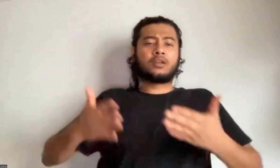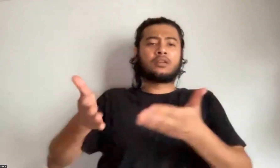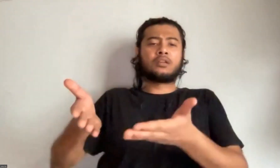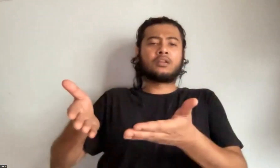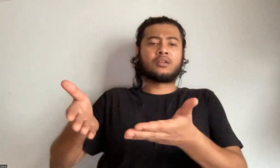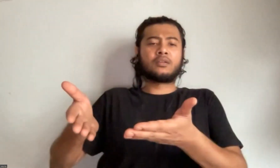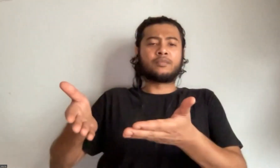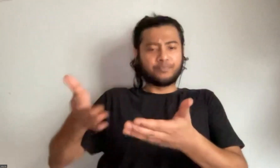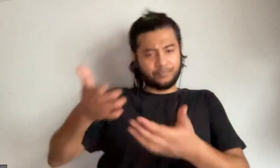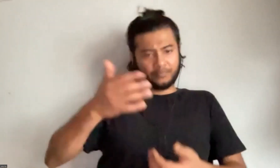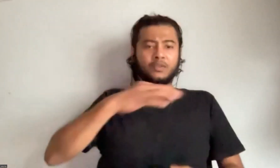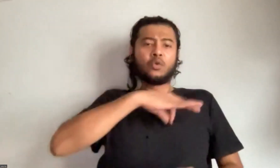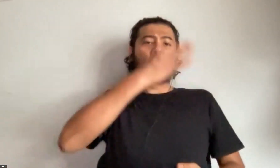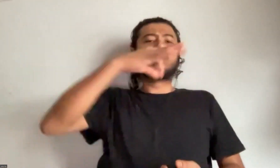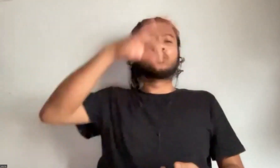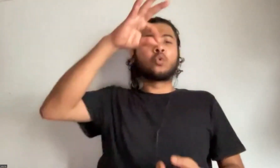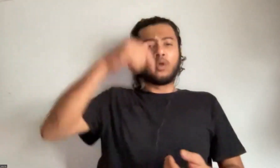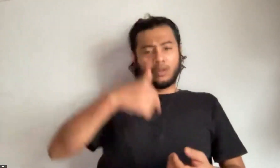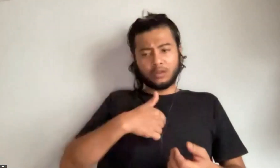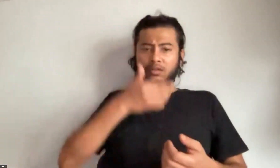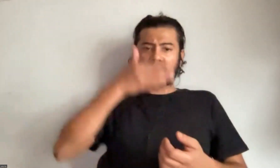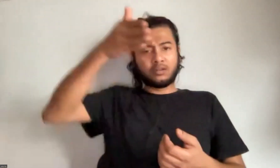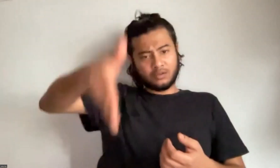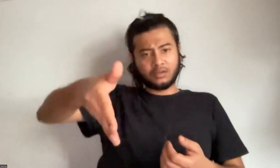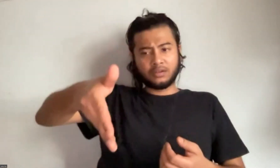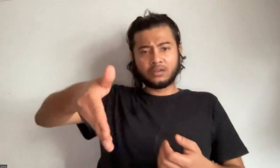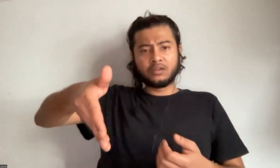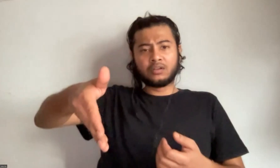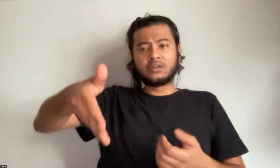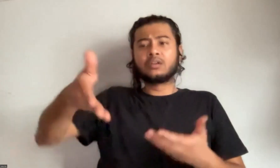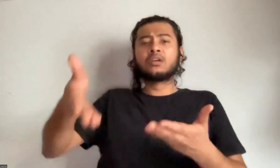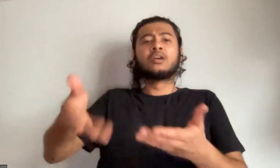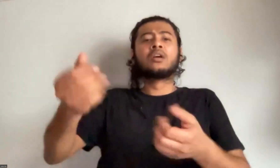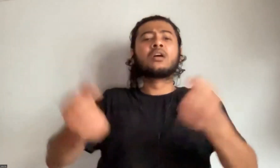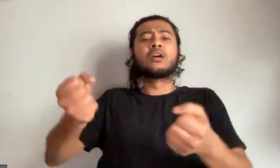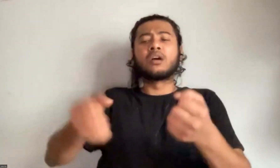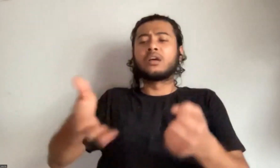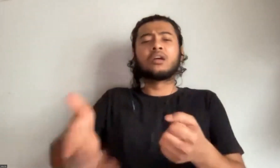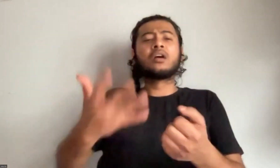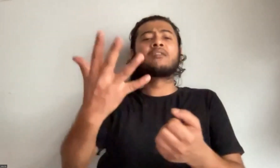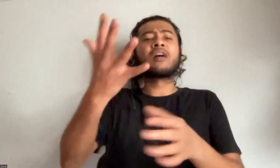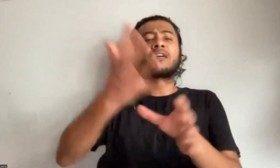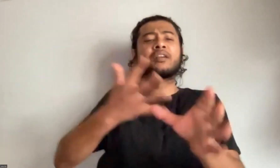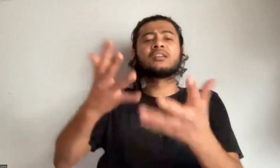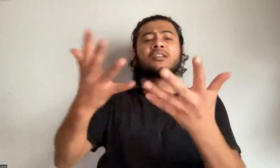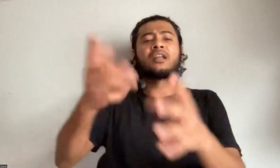life. But is my body permanent? The moment I die, my body will be taken away from me.